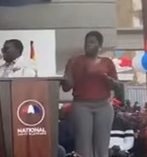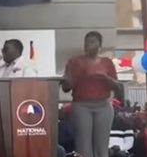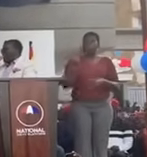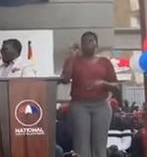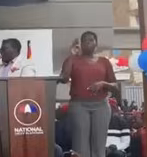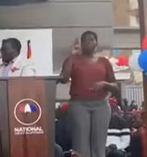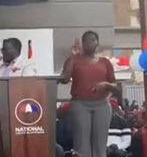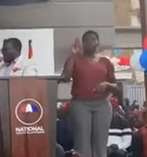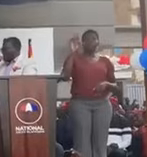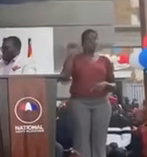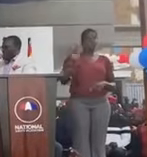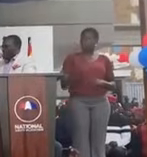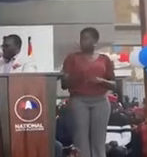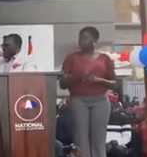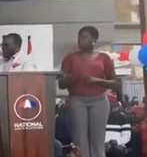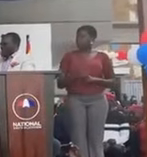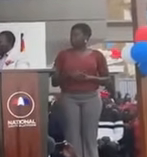Nebunde yo msajia waka waka.